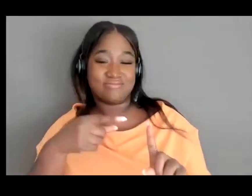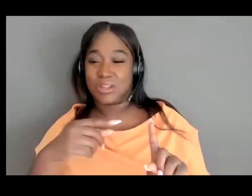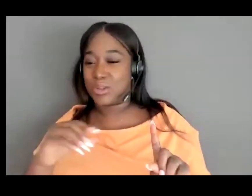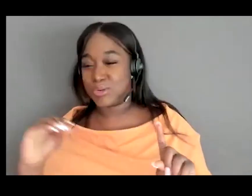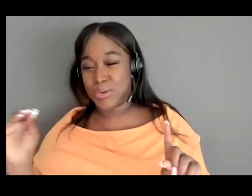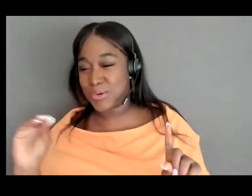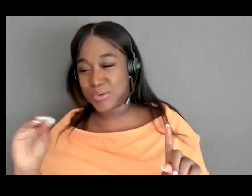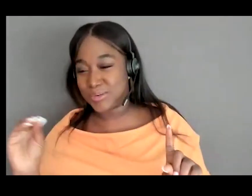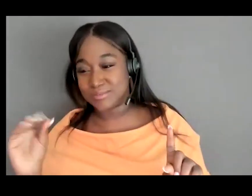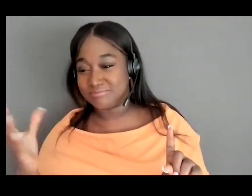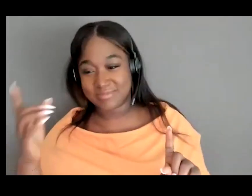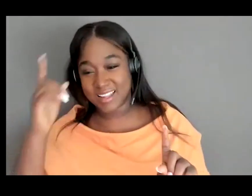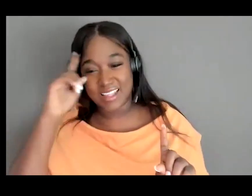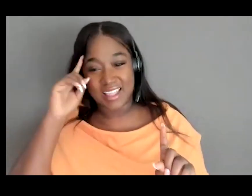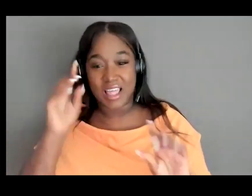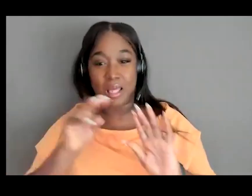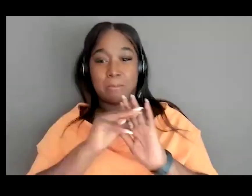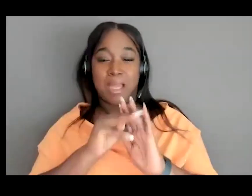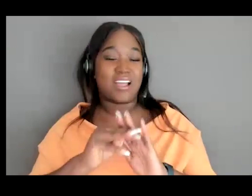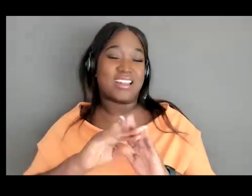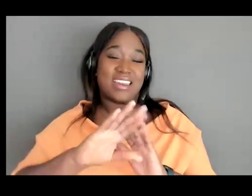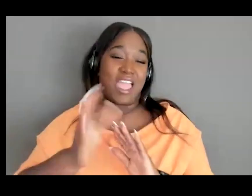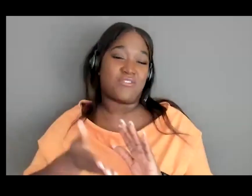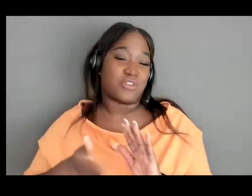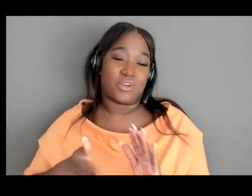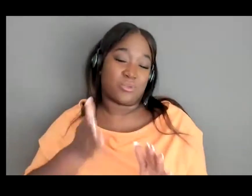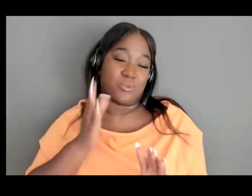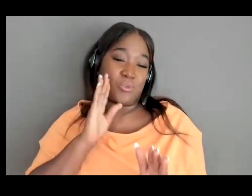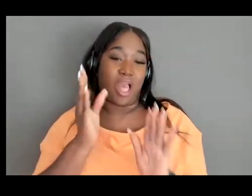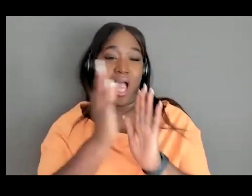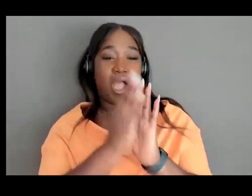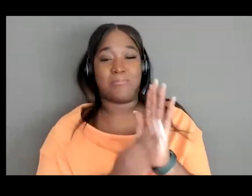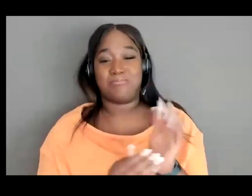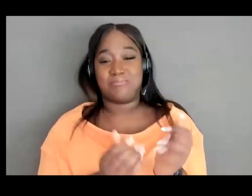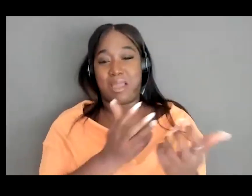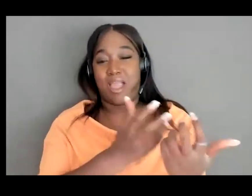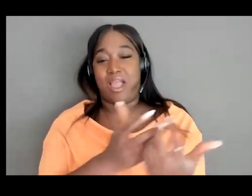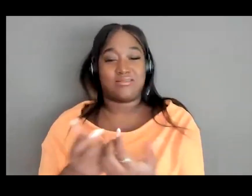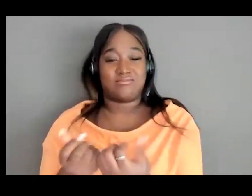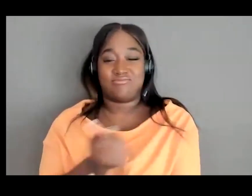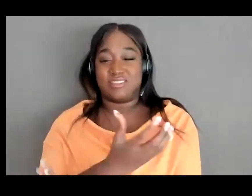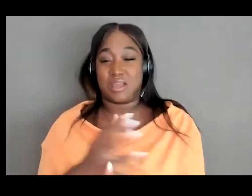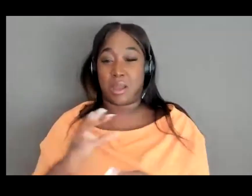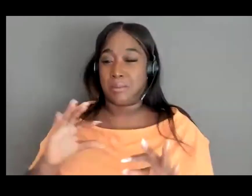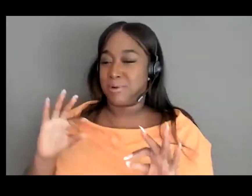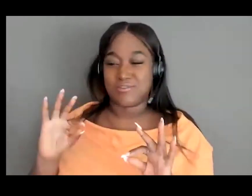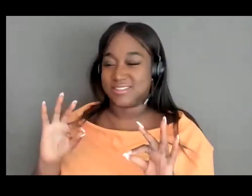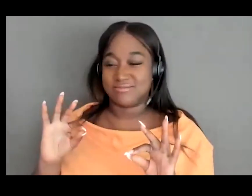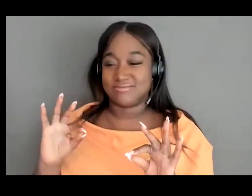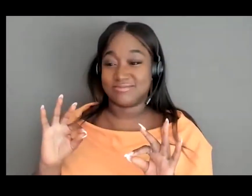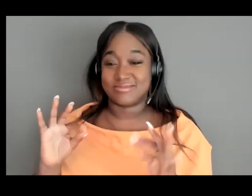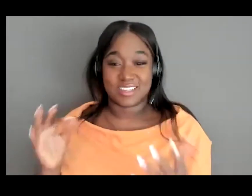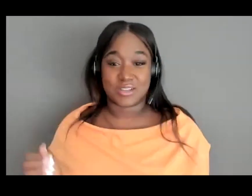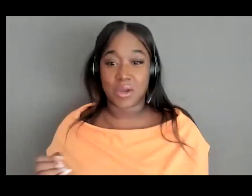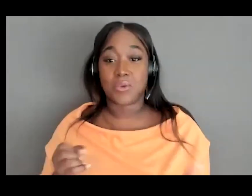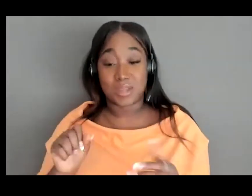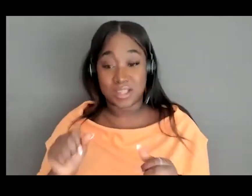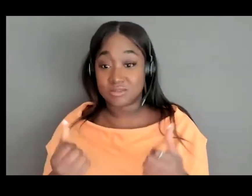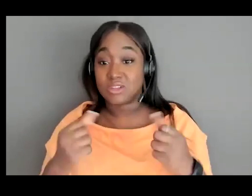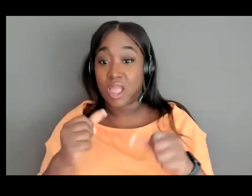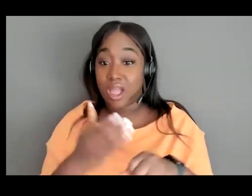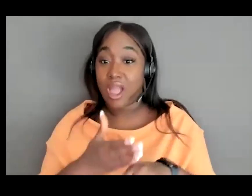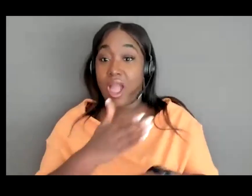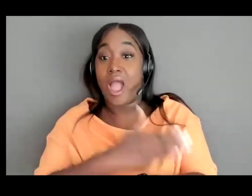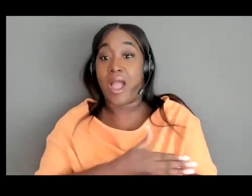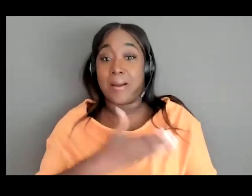ultimately like, no, the model is never going to be able to capture this perfectly. But we can do better, and we can keep trying to do better, and we can